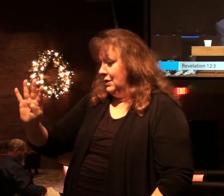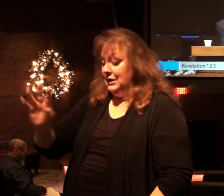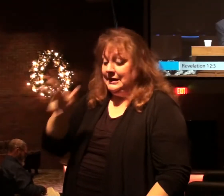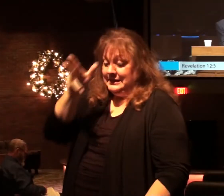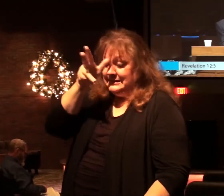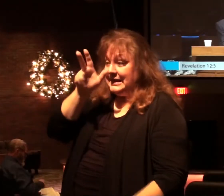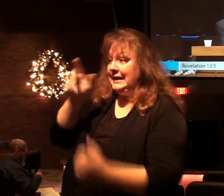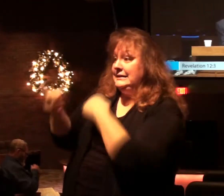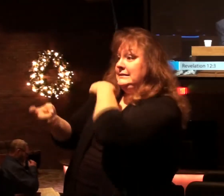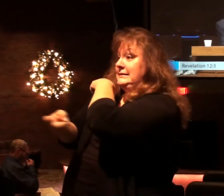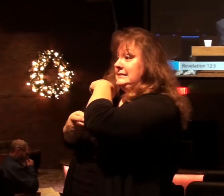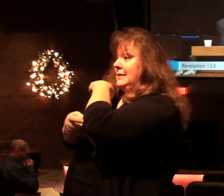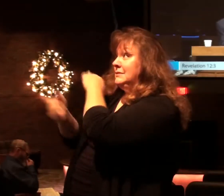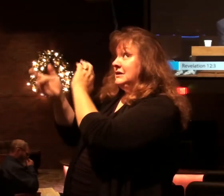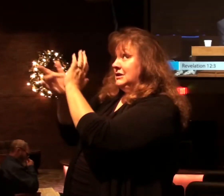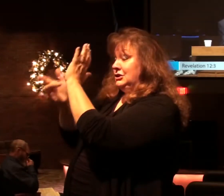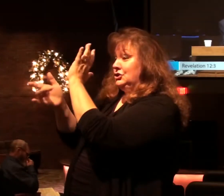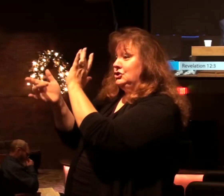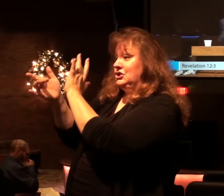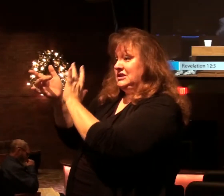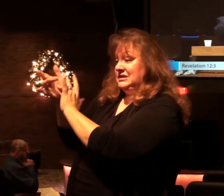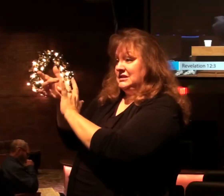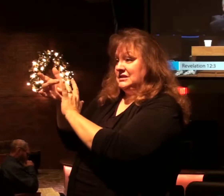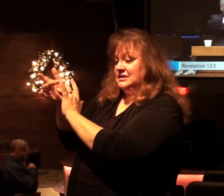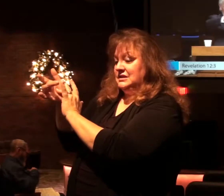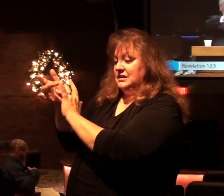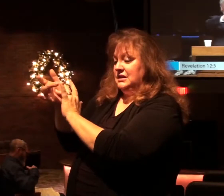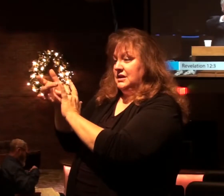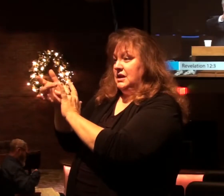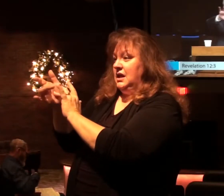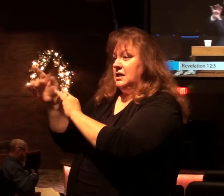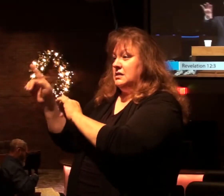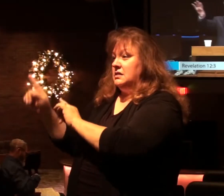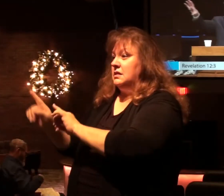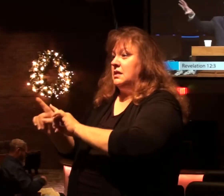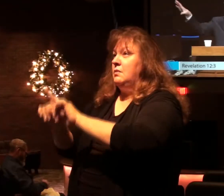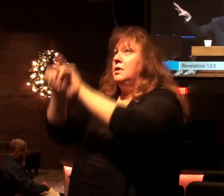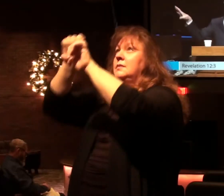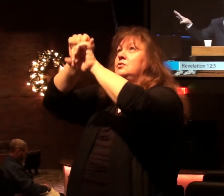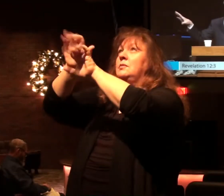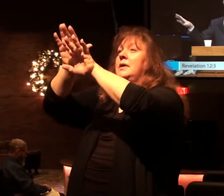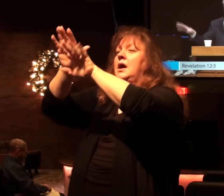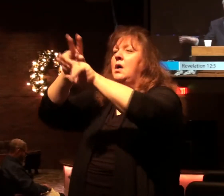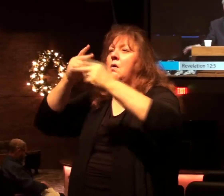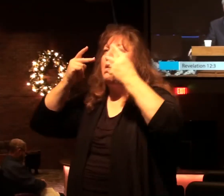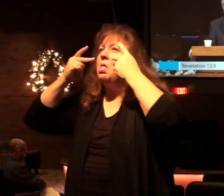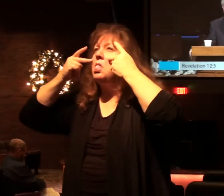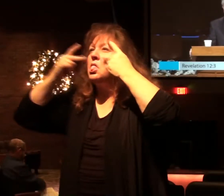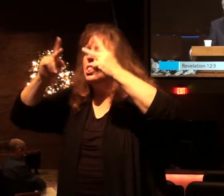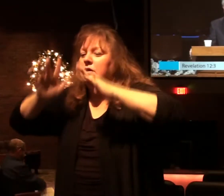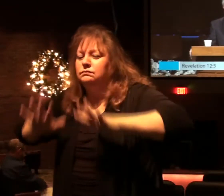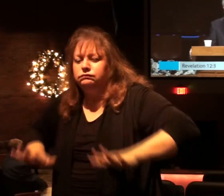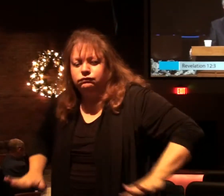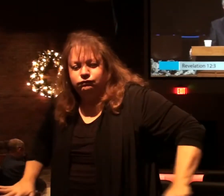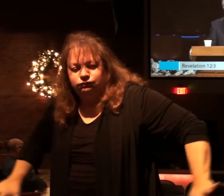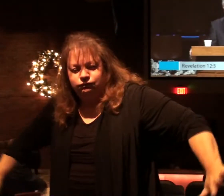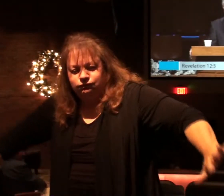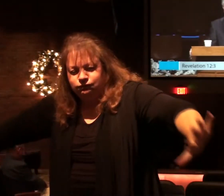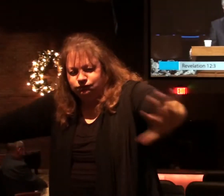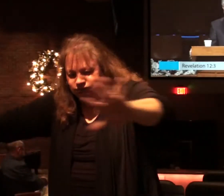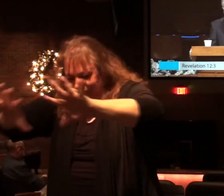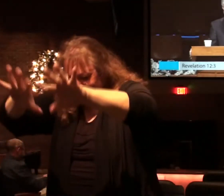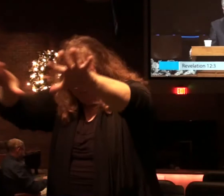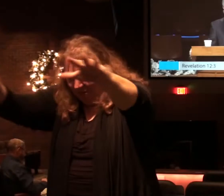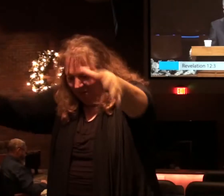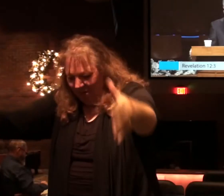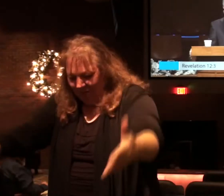Christ, he said, took him up to a high mountain and showed him all the kingdoms of the world. That tells you something of the